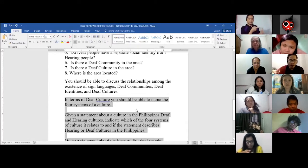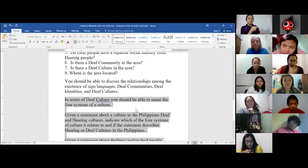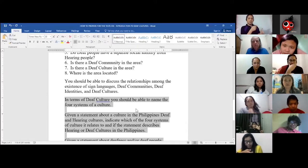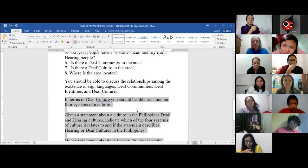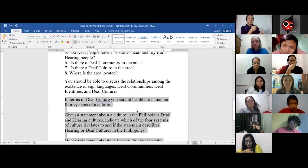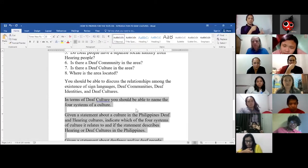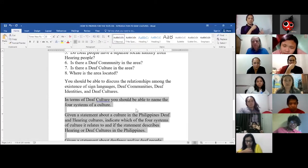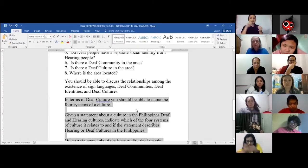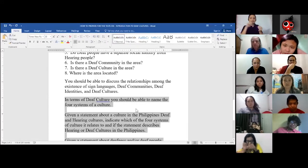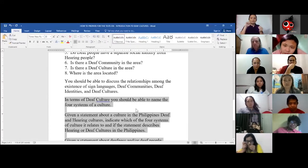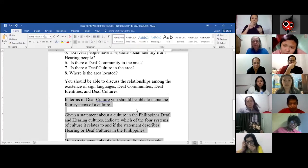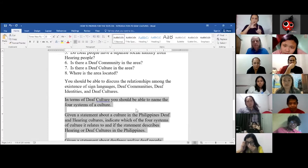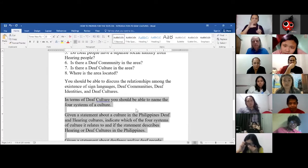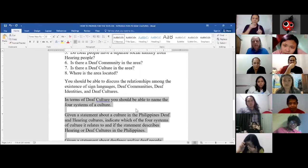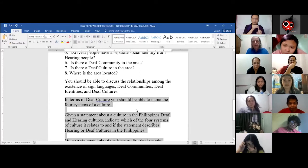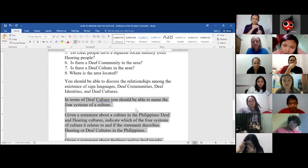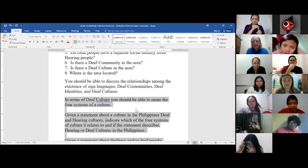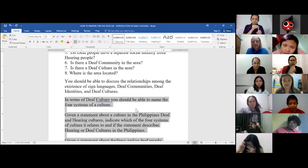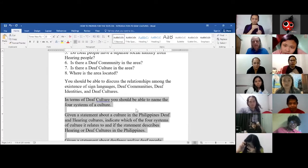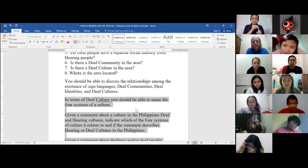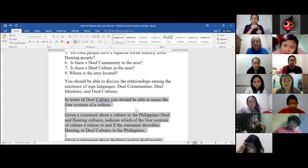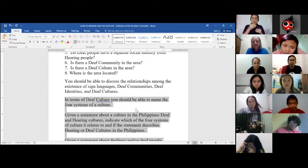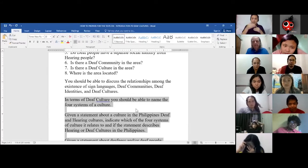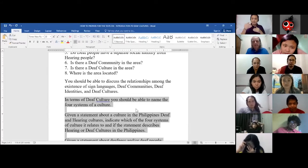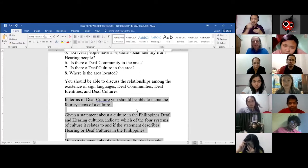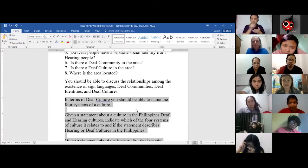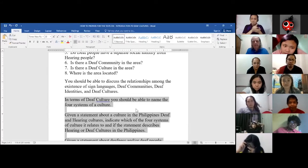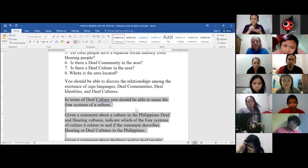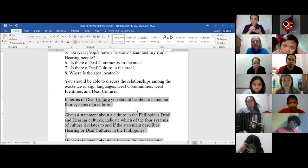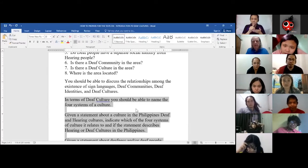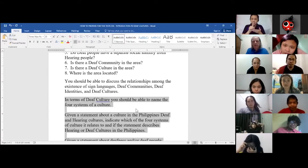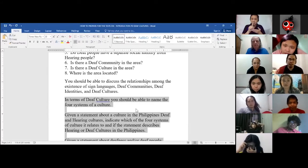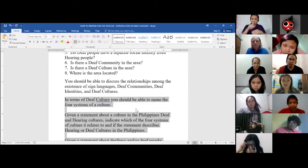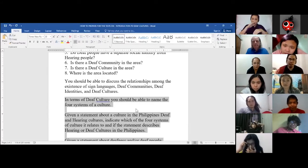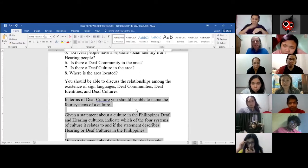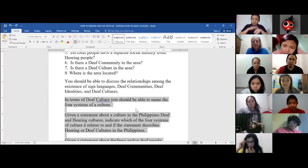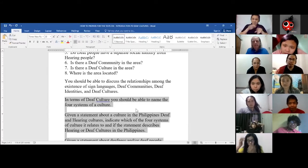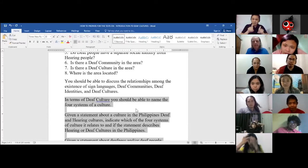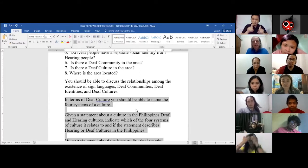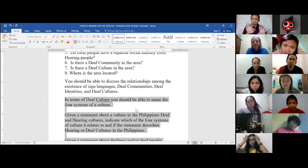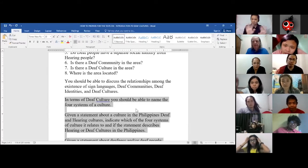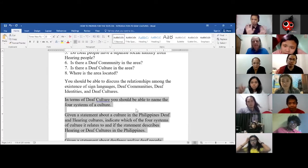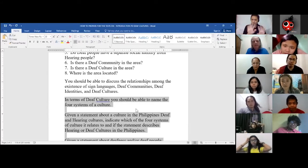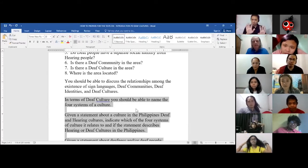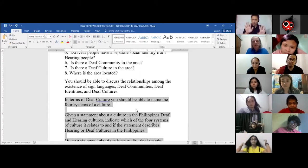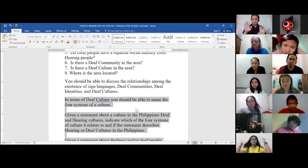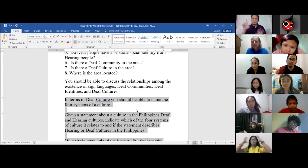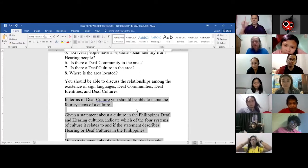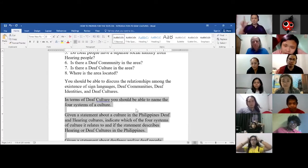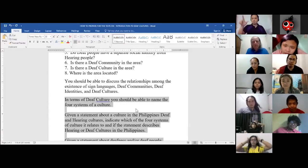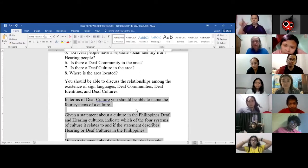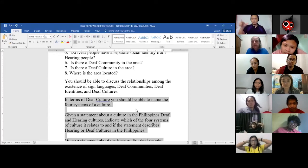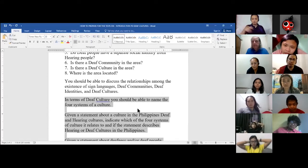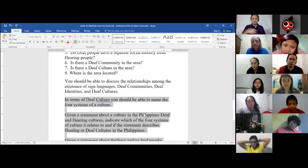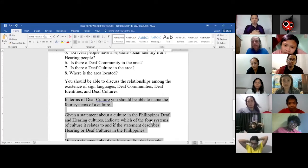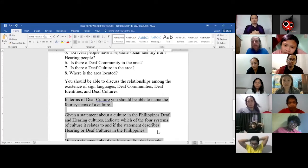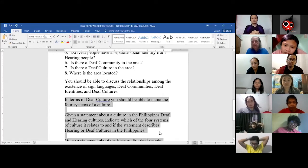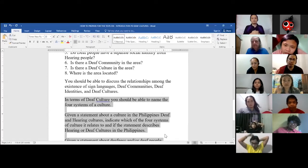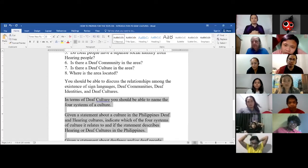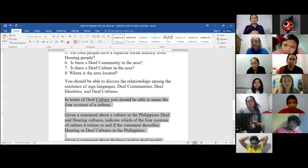for next week. Given a statement about culture in Philippine deaf and hearing cultures, don't worry about that. That's not going to be on